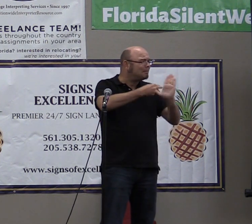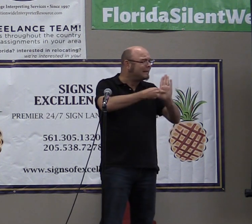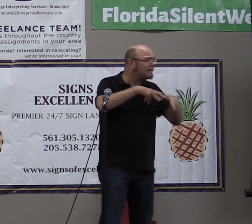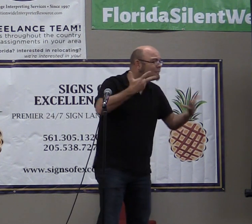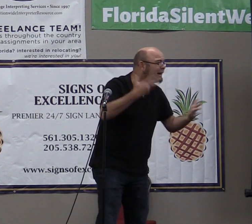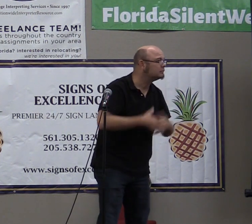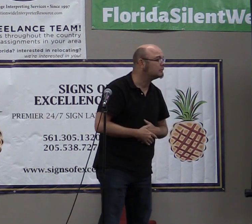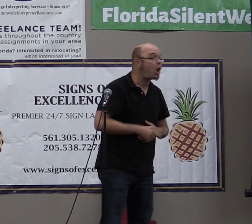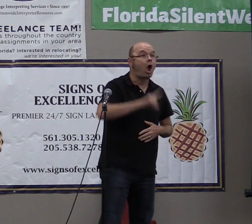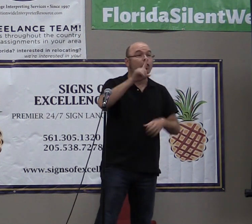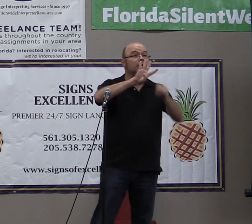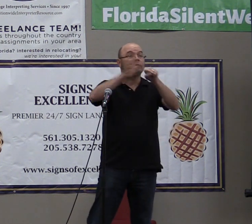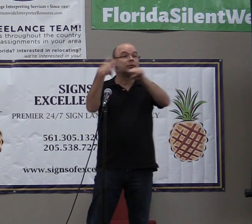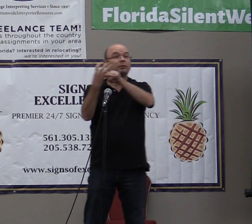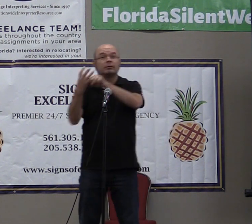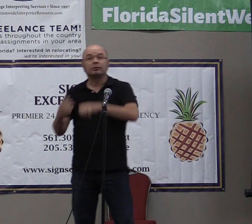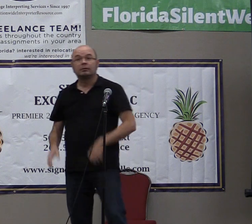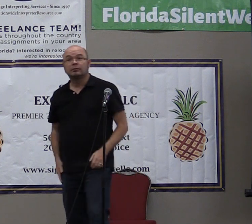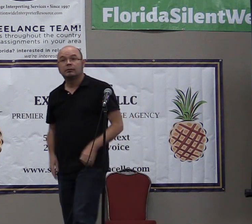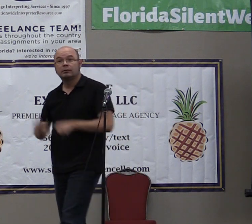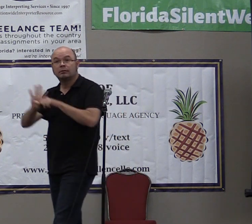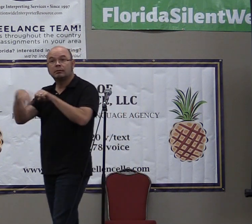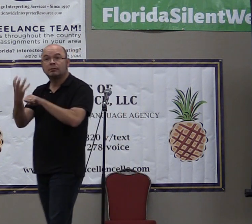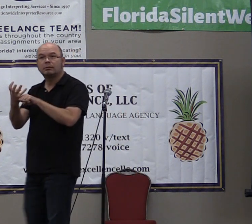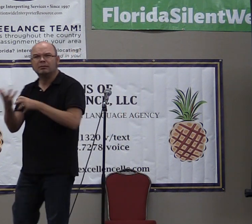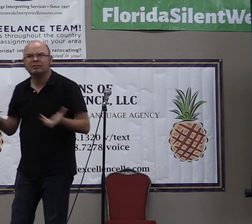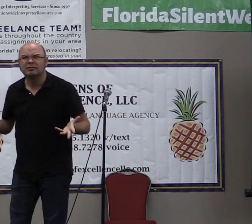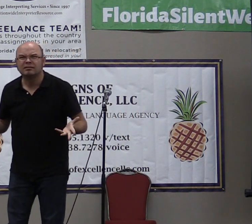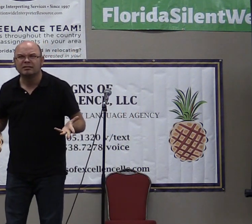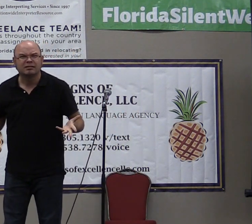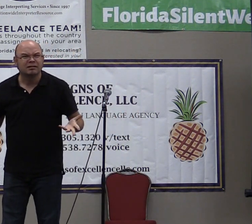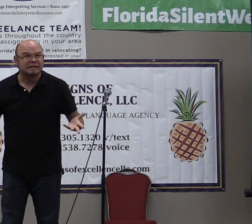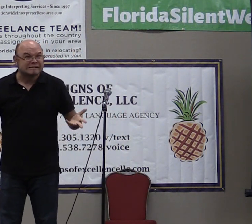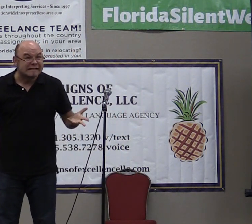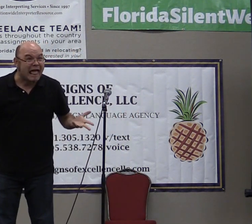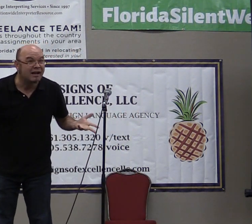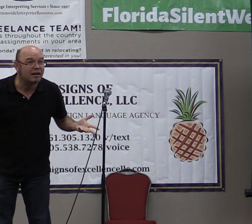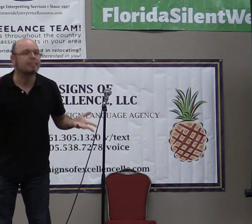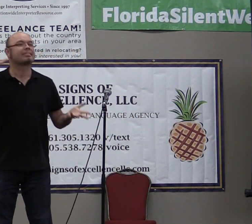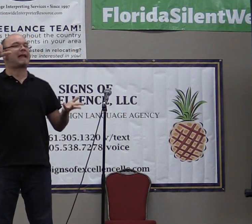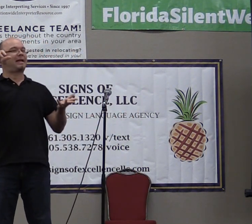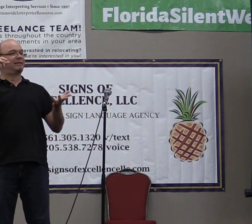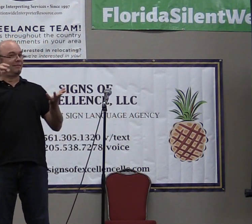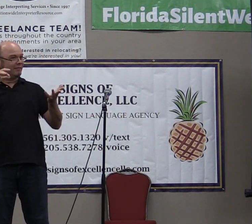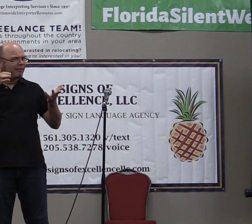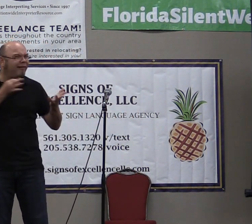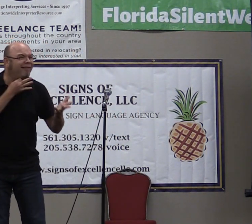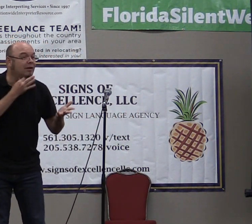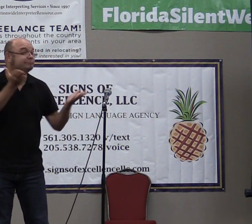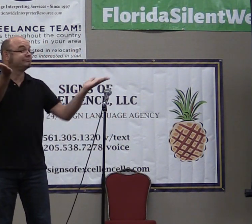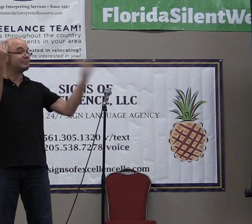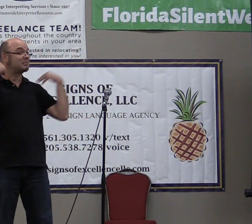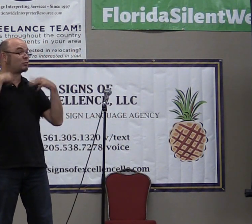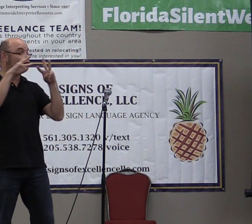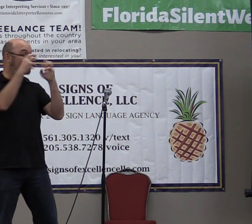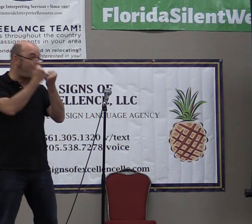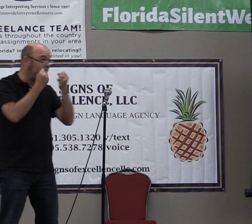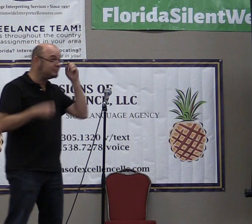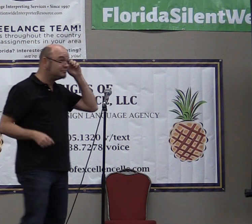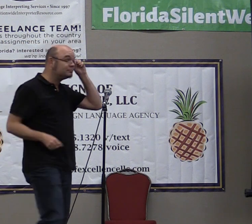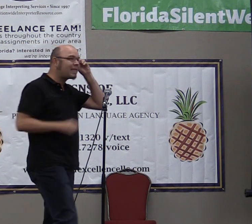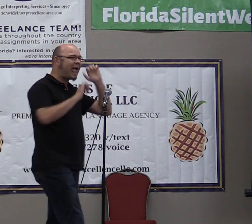Is that slang? Does it mean something? How about this one? Do you know what that is? Is that slang or